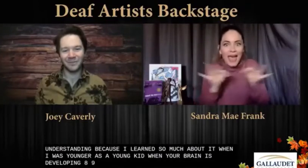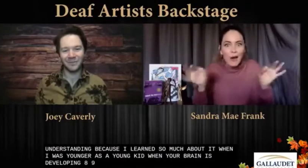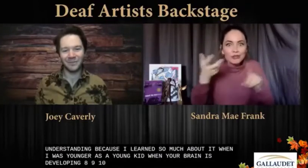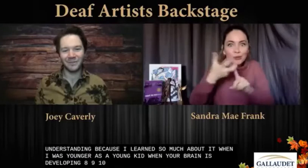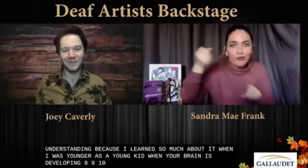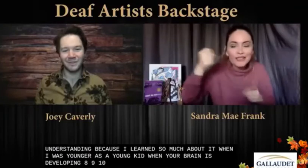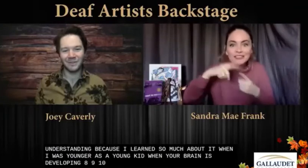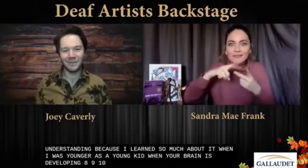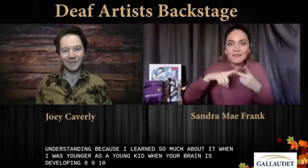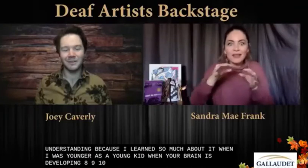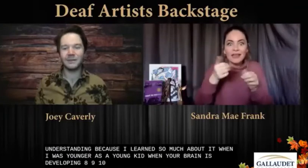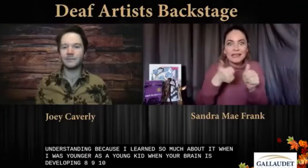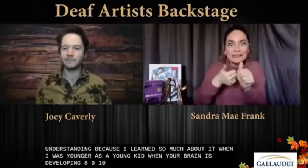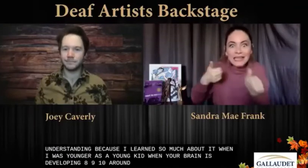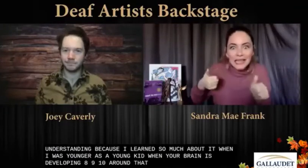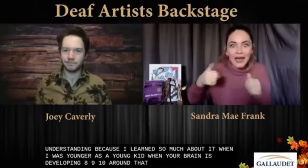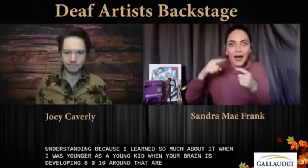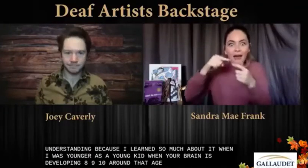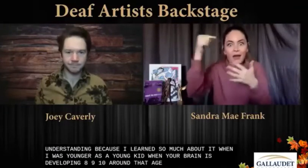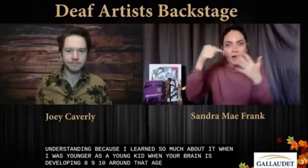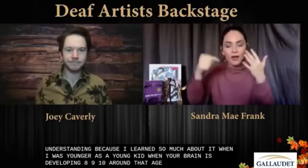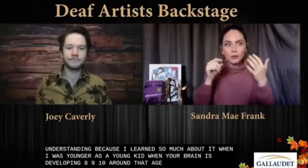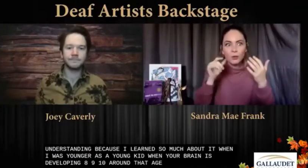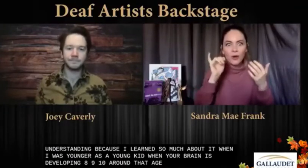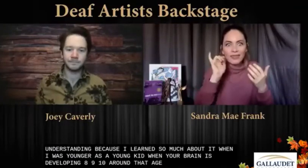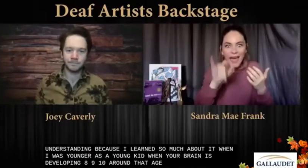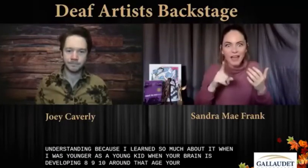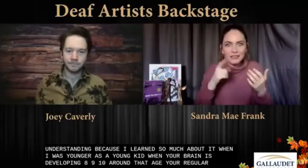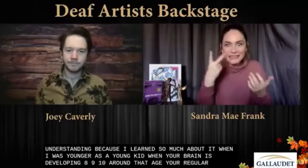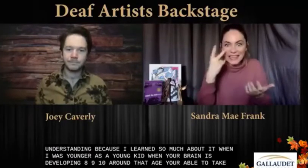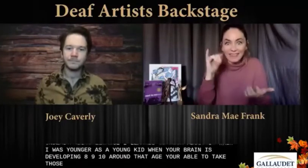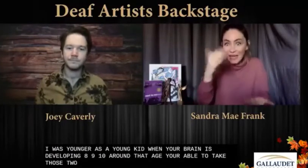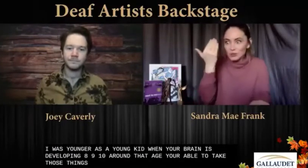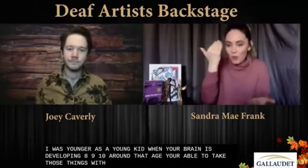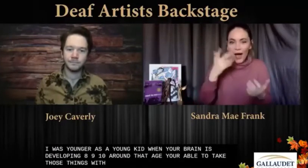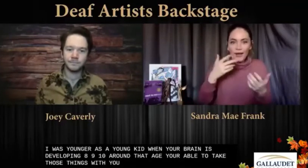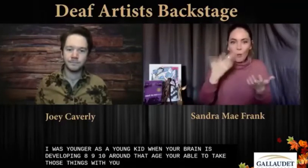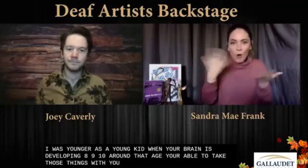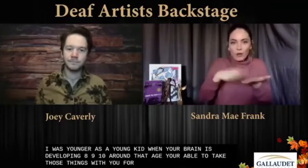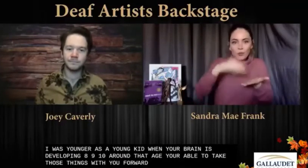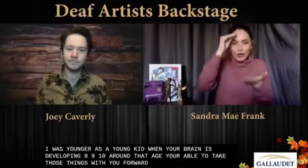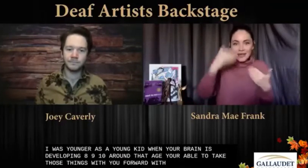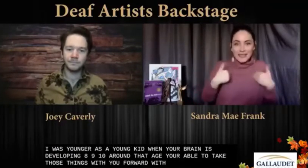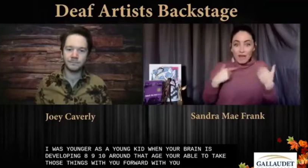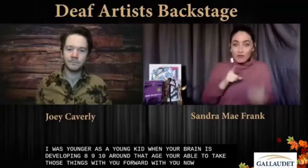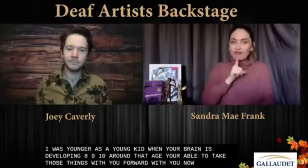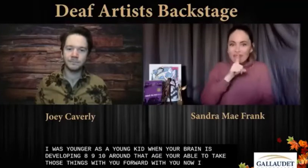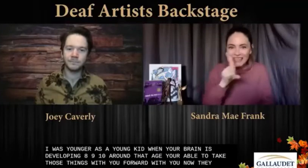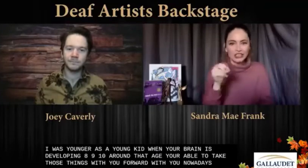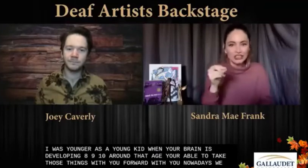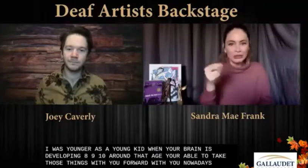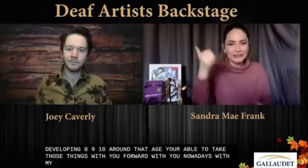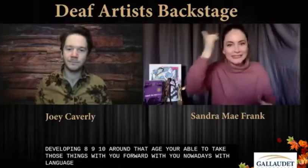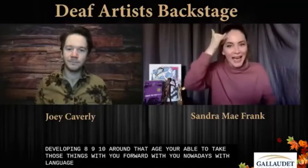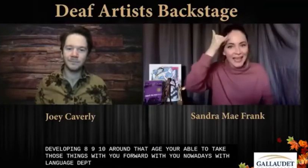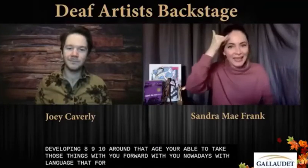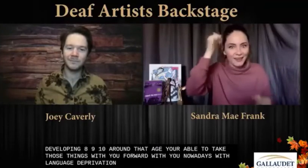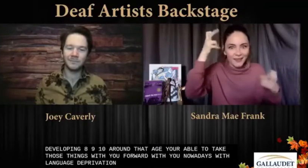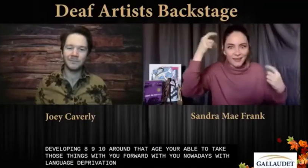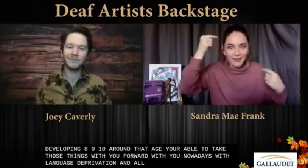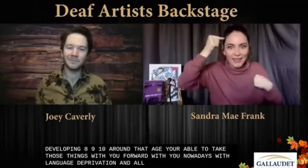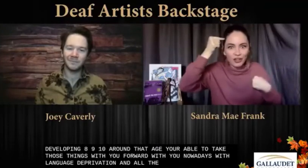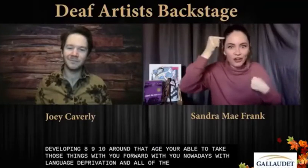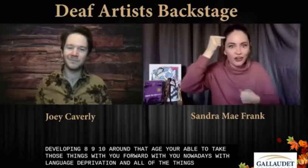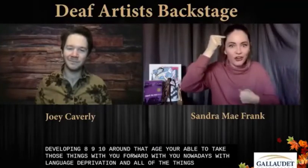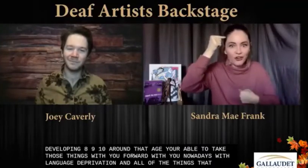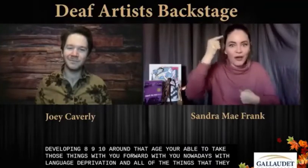ten around that age you're able to take those things with you forward with you nowadays with language deprivation and